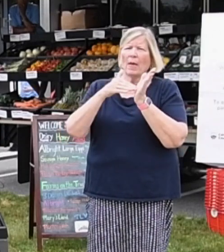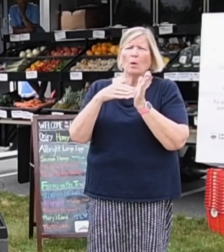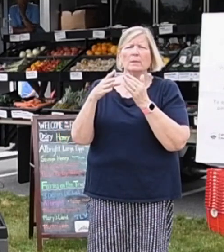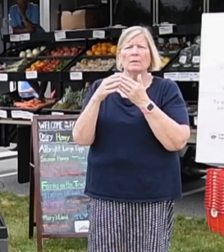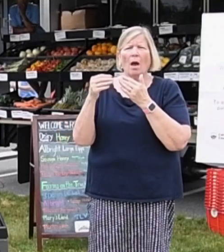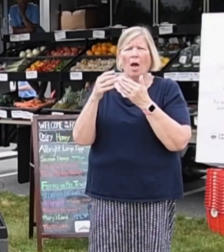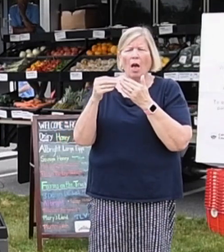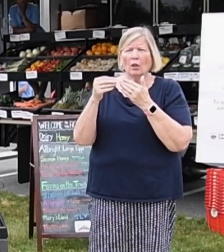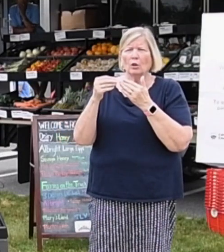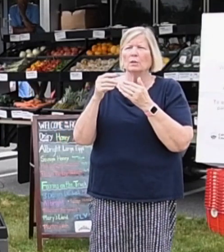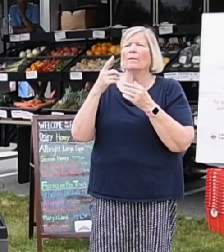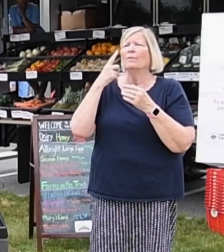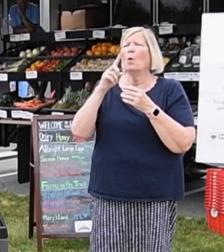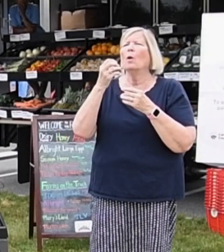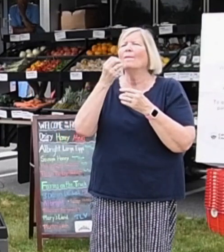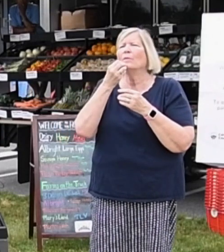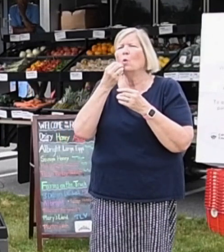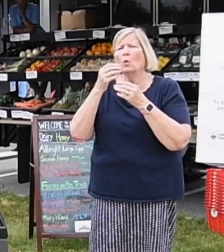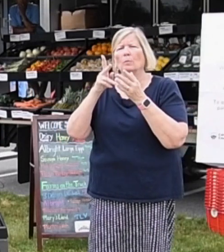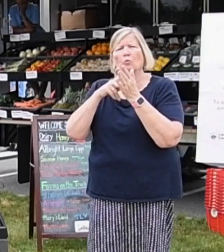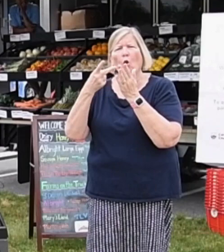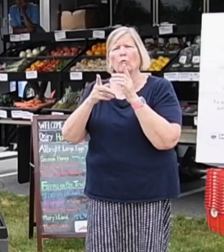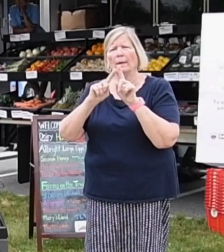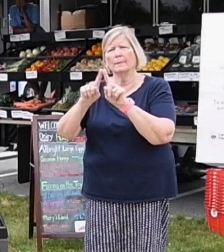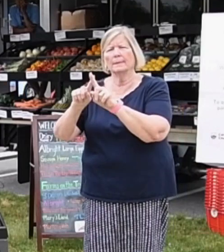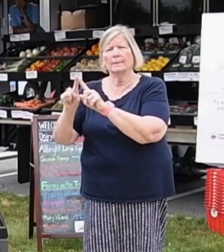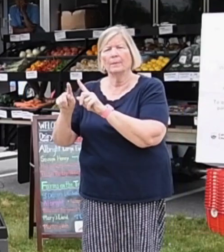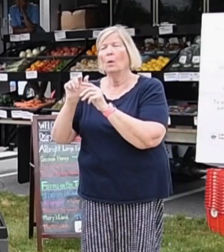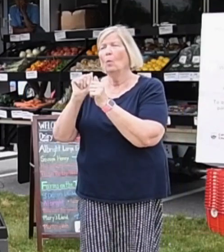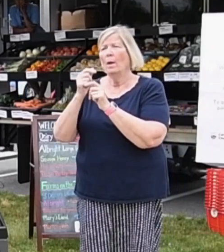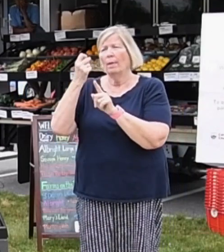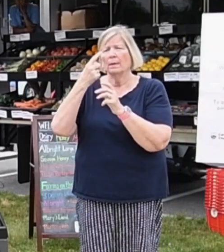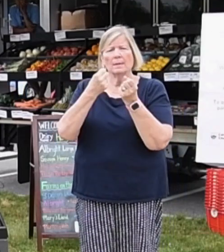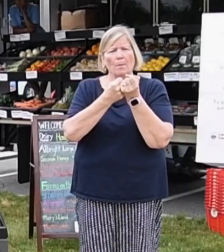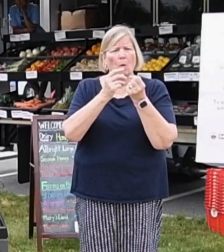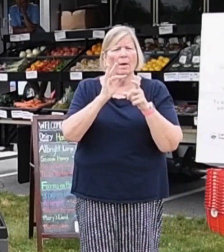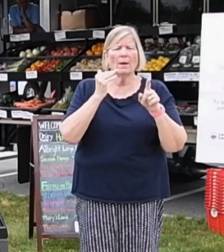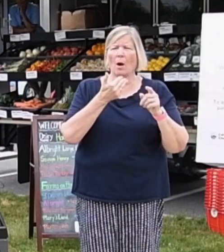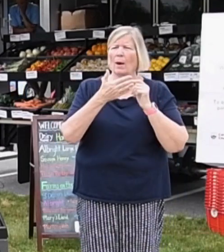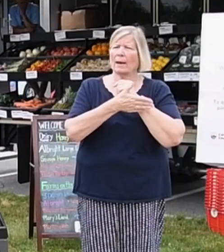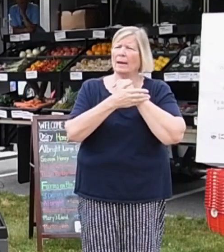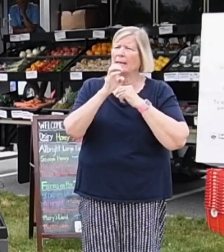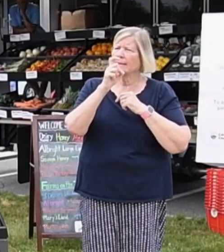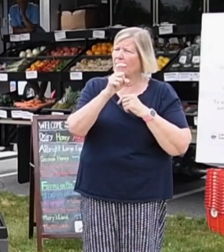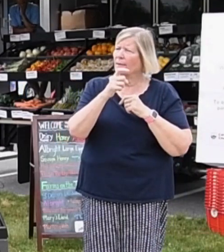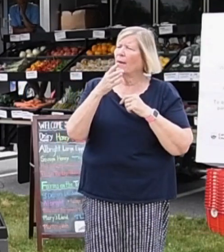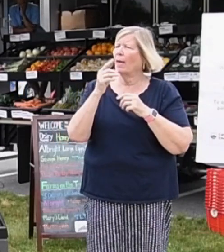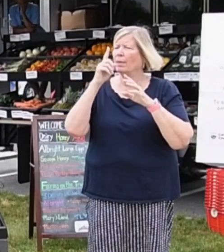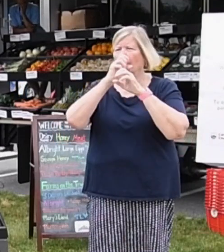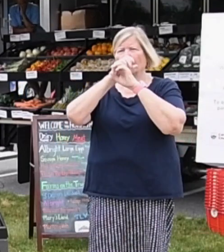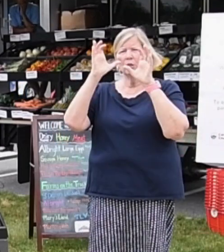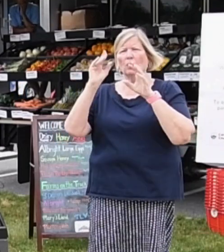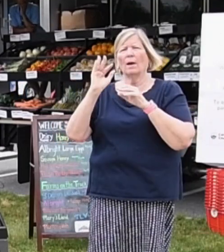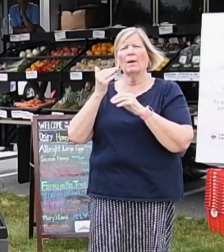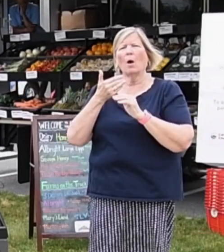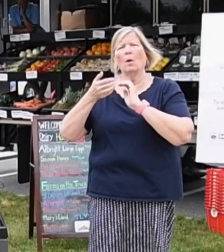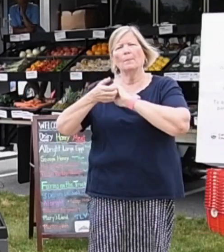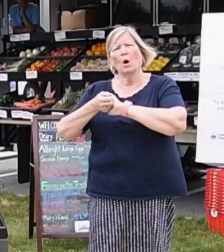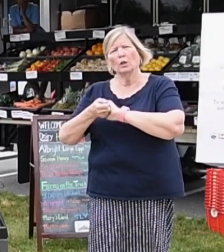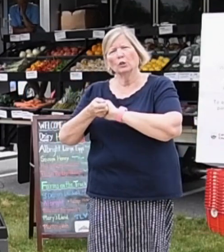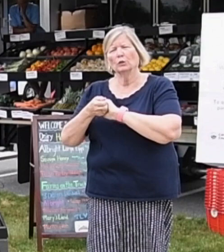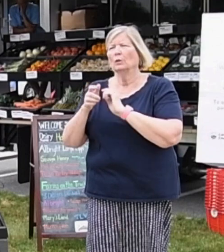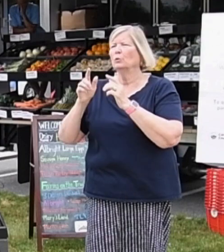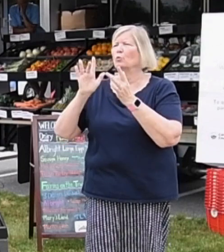$600,000 into food programs with the support of our county executive and the vision of our partners